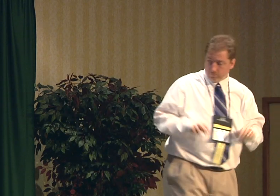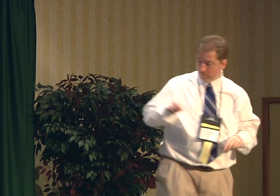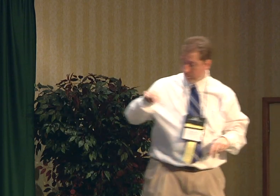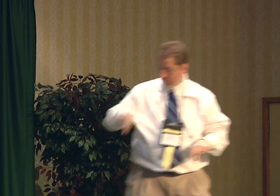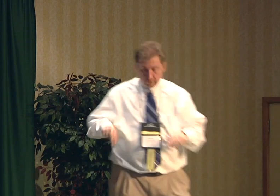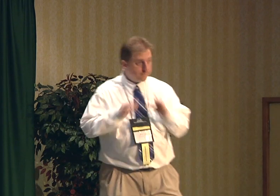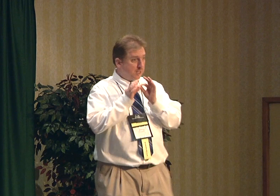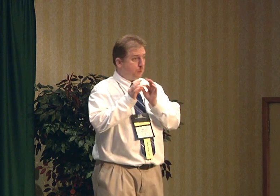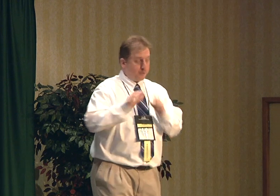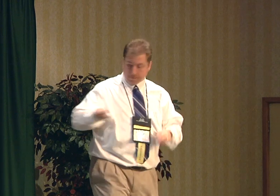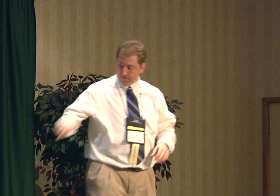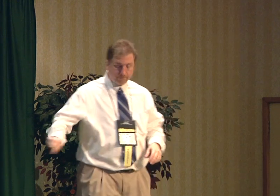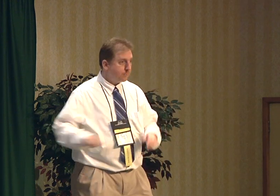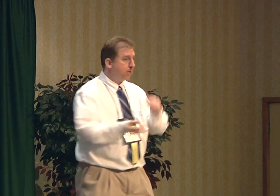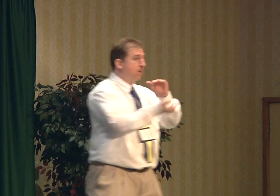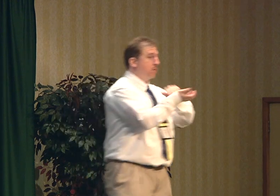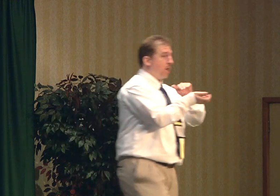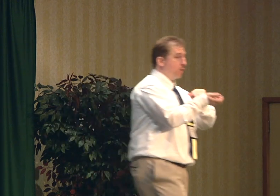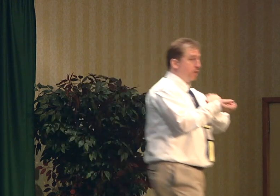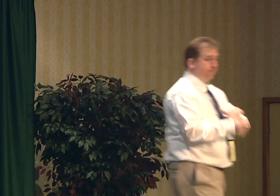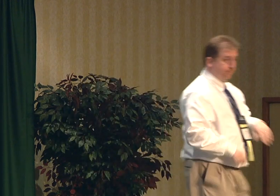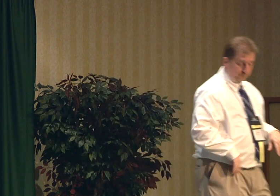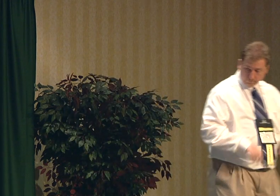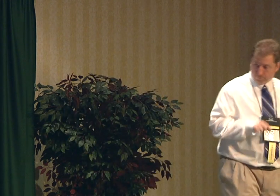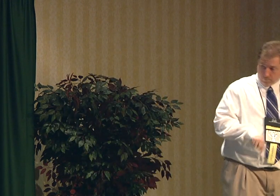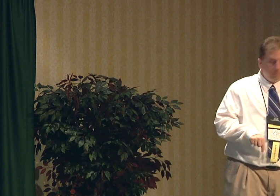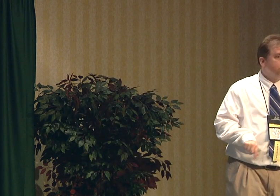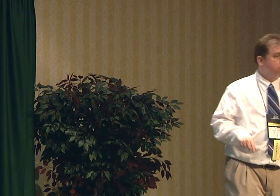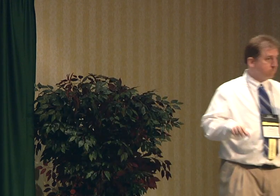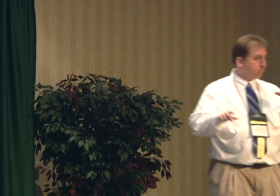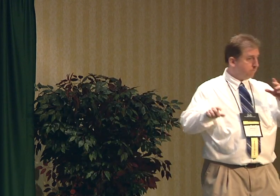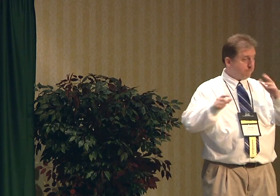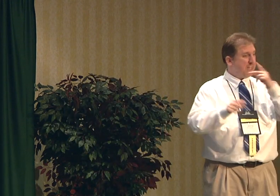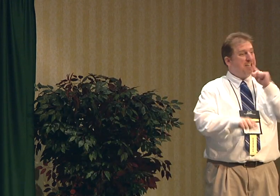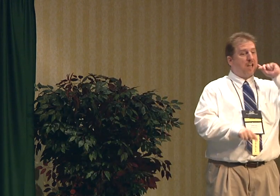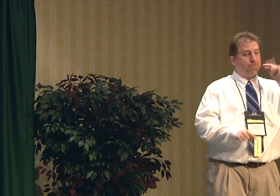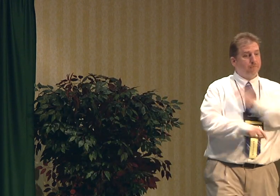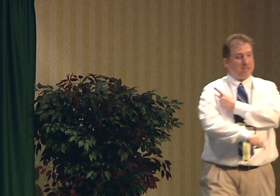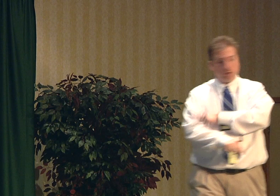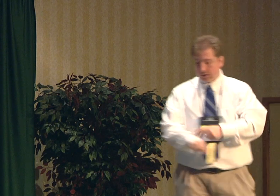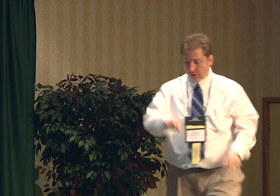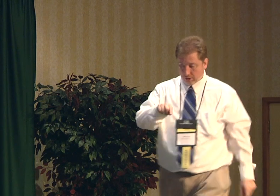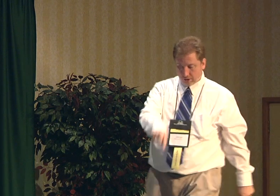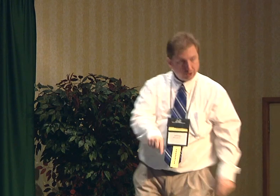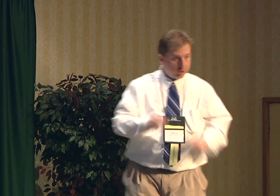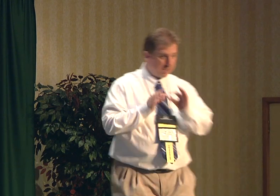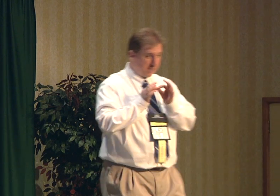story that I heard at the health reform, there was an interpreter that was in the setting, and the doctor that was in the room, and the deaf